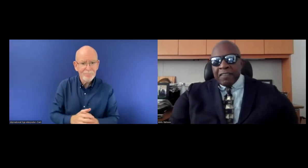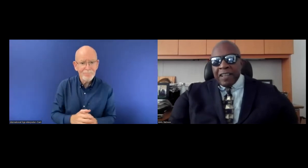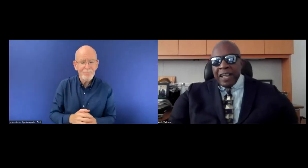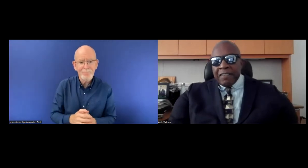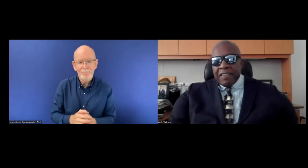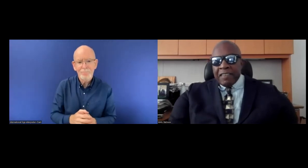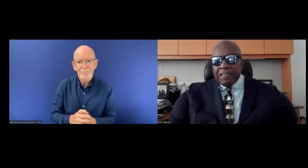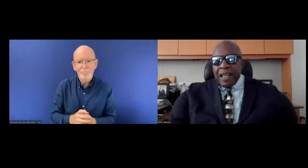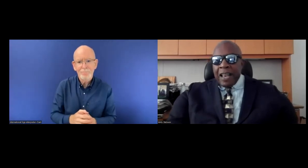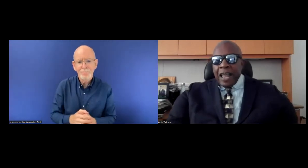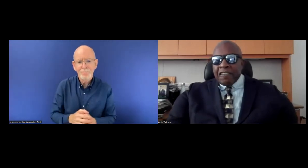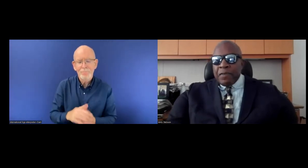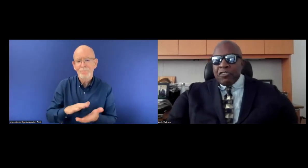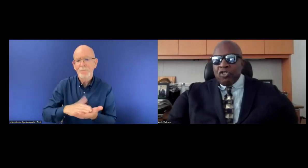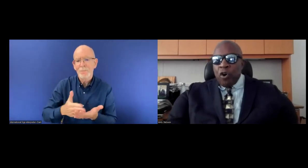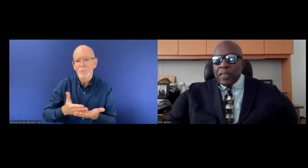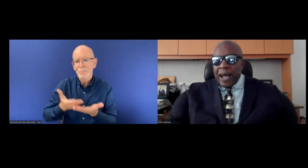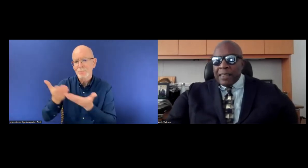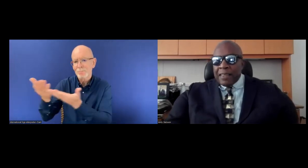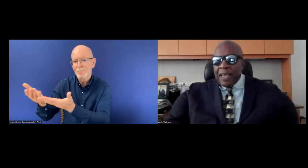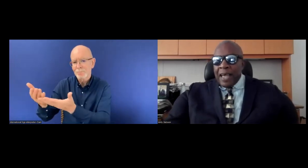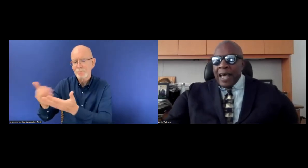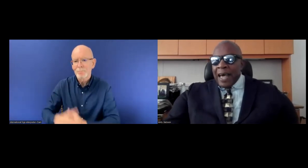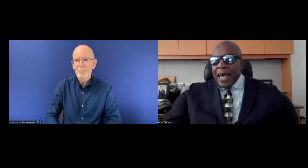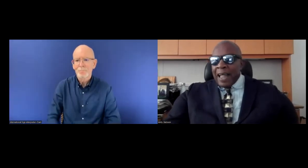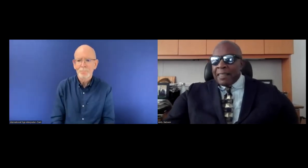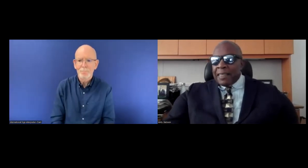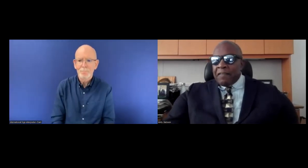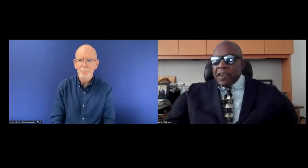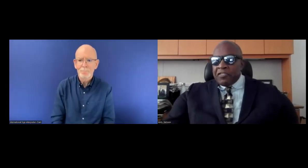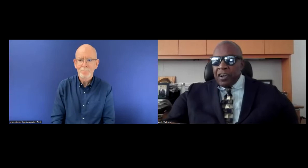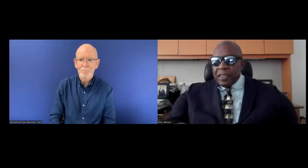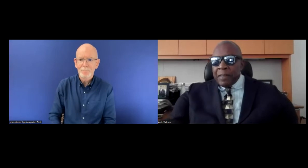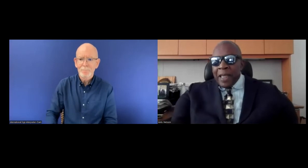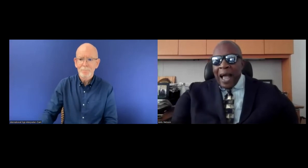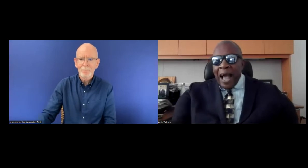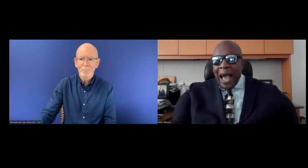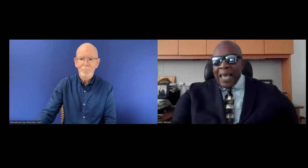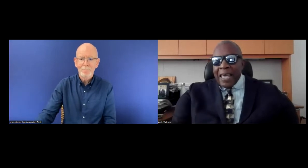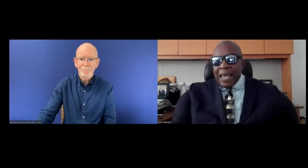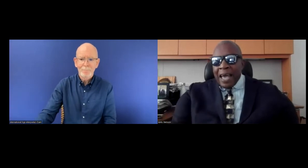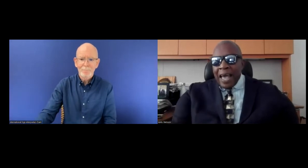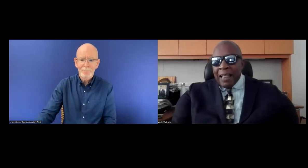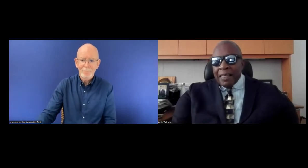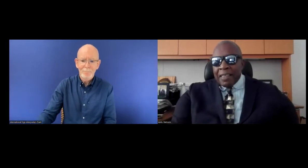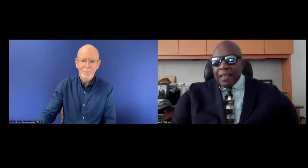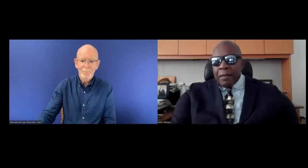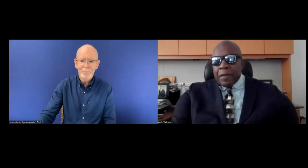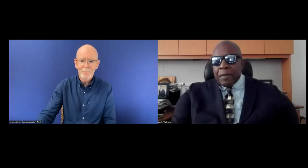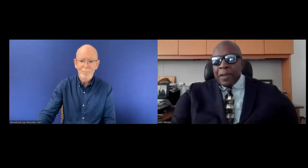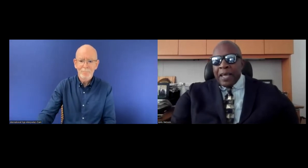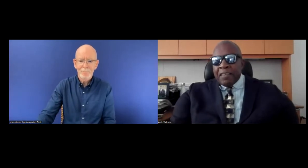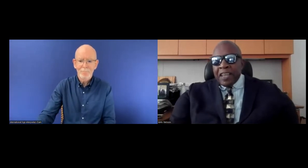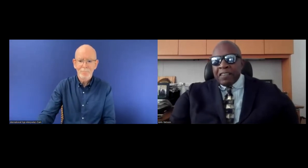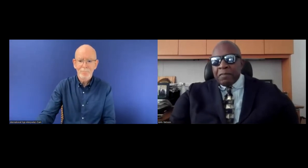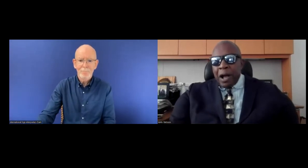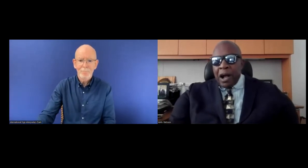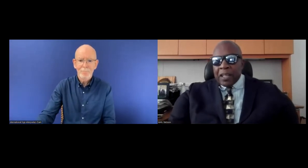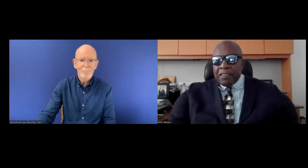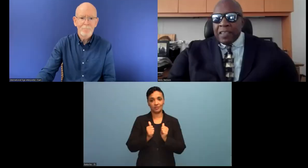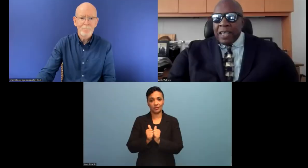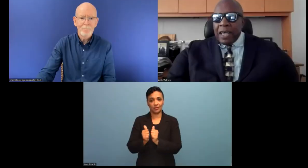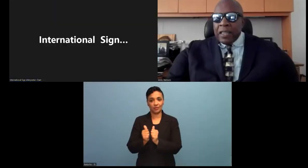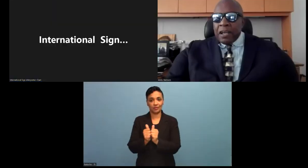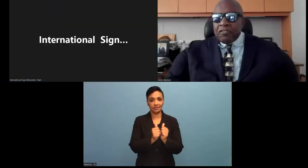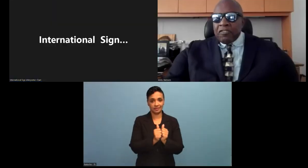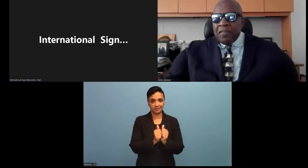colleagues, excellencies, let's be sure that healthy vision, eye health plays its